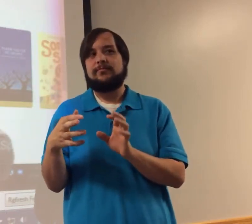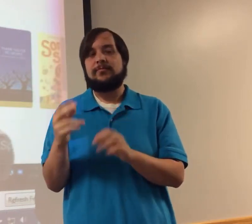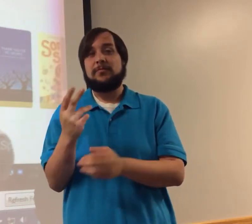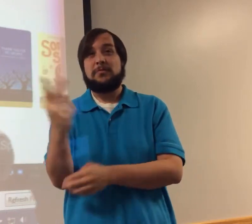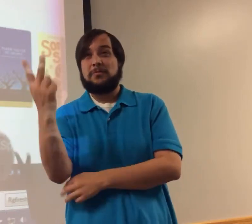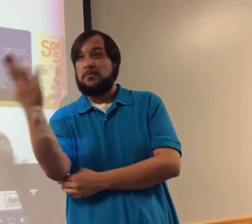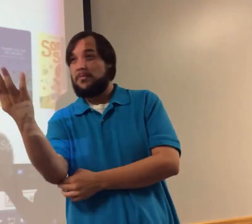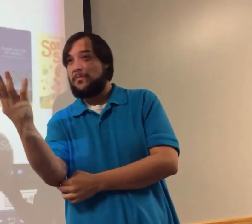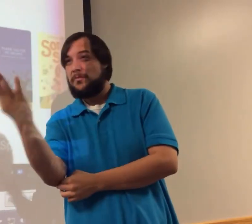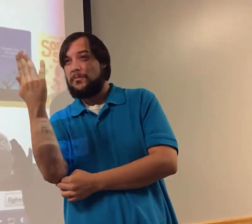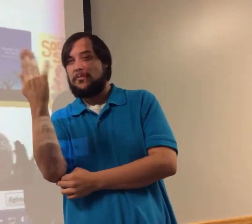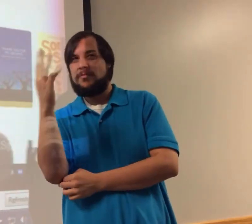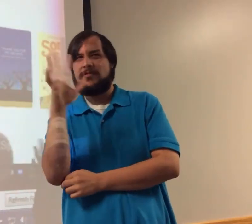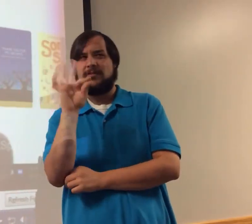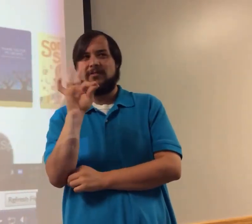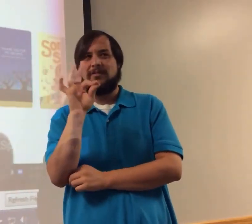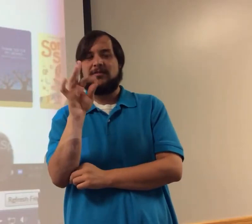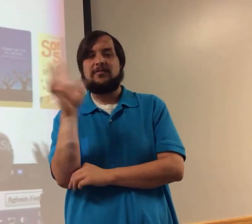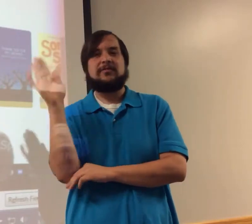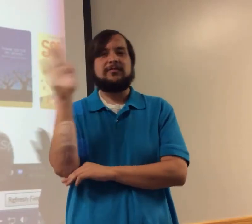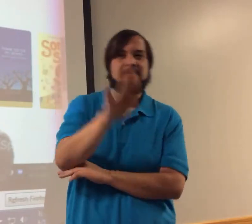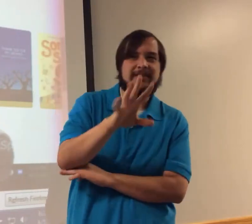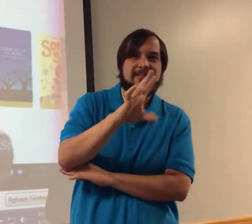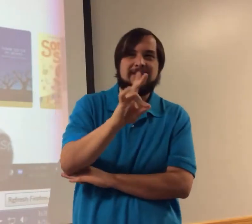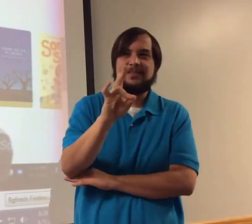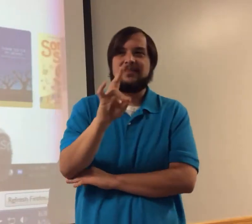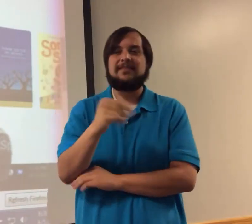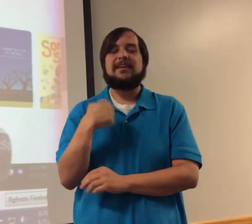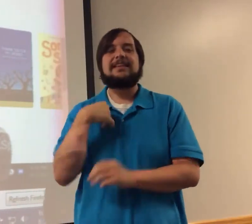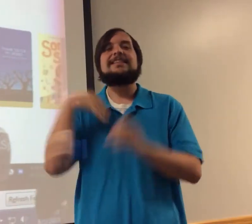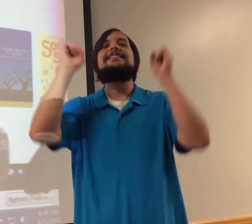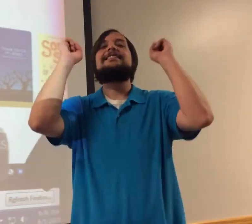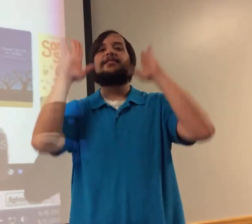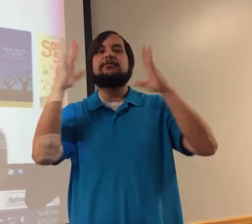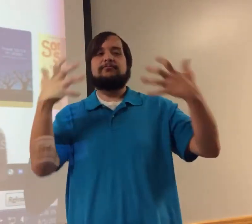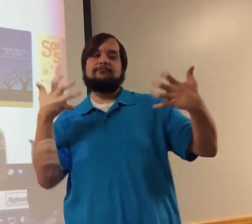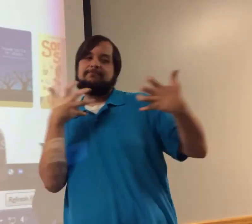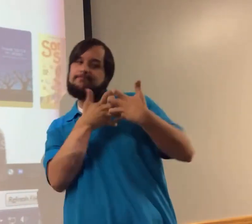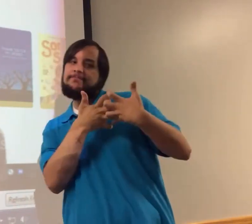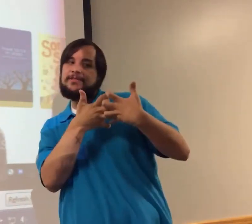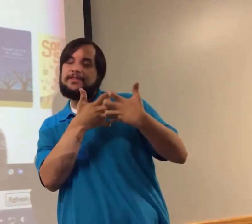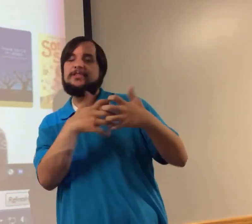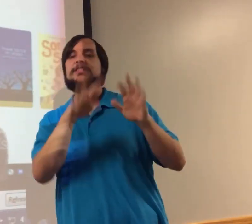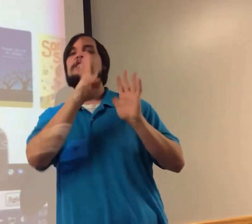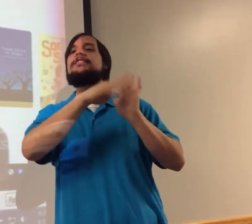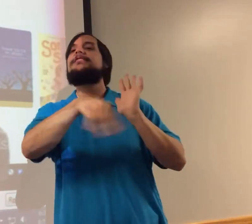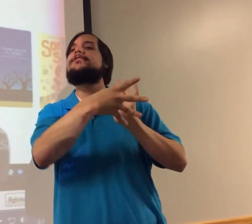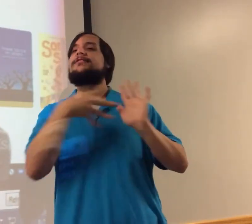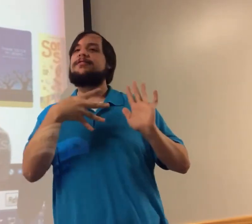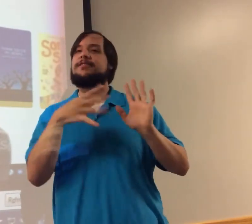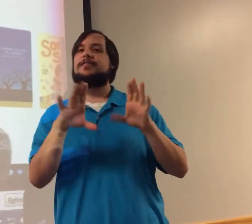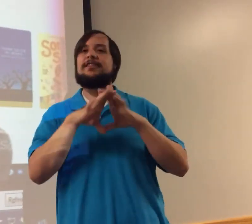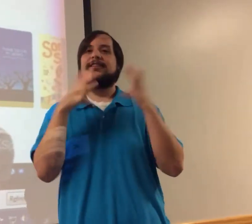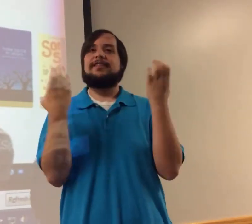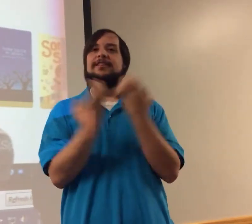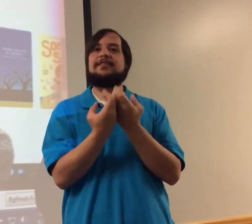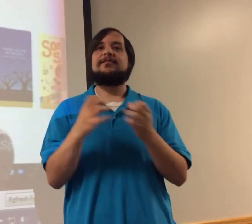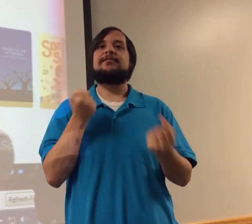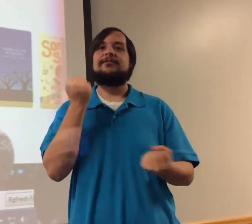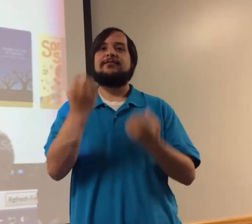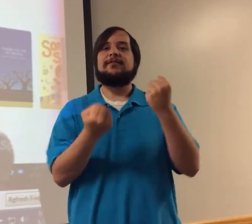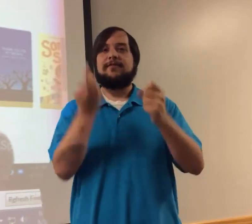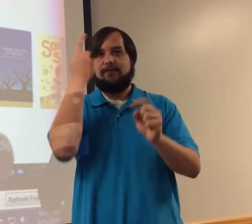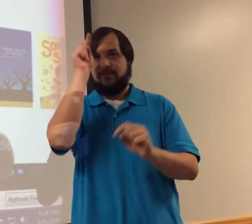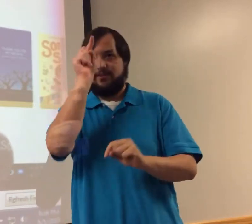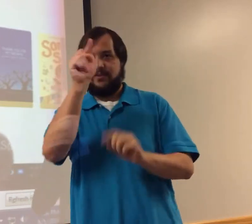or Thursday evening at 7, we have a teacher that will match their schedule and have a family that is time and convenient for